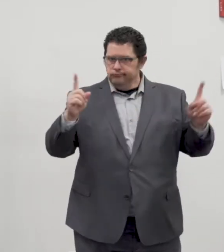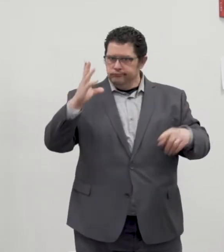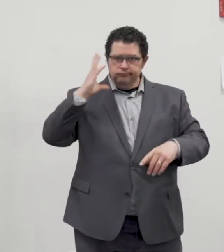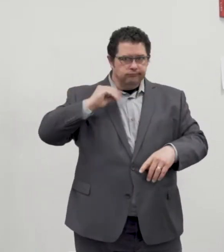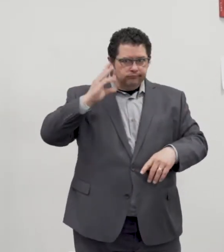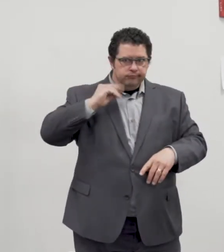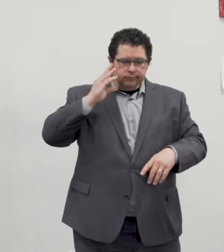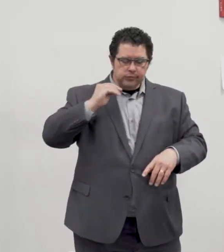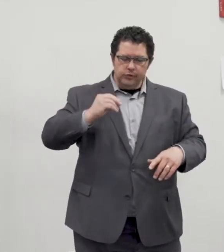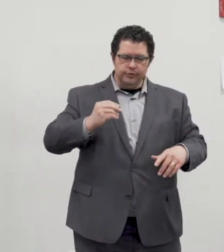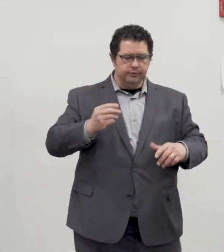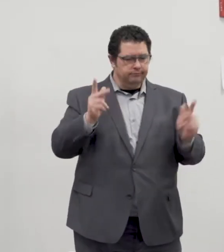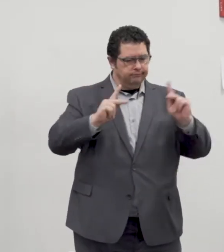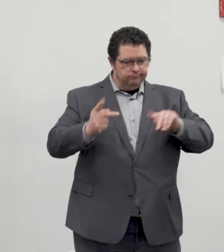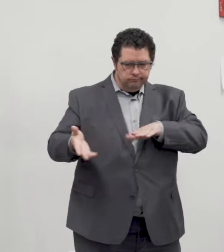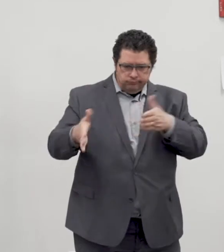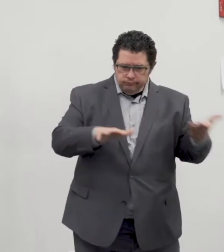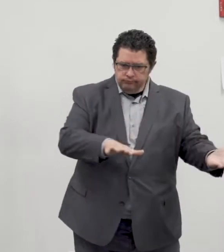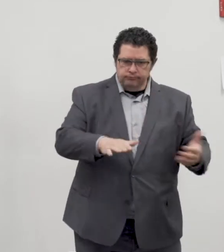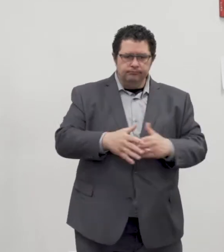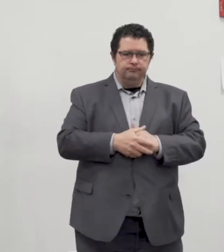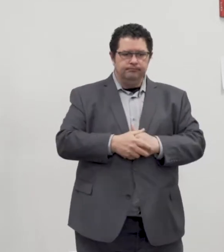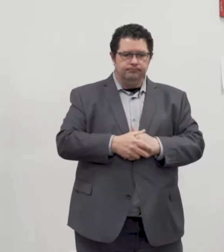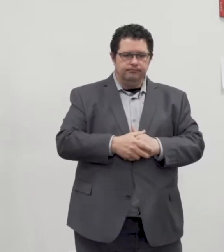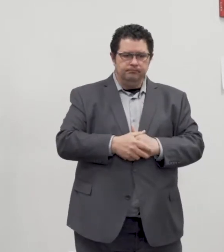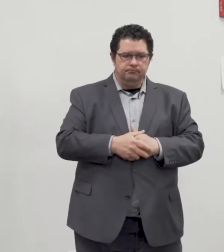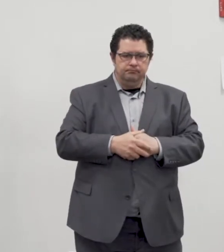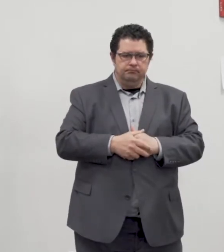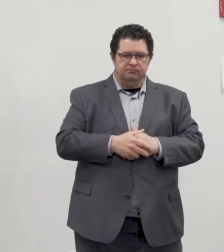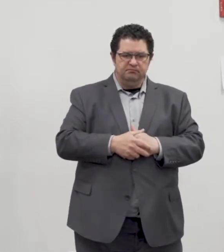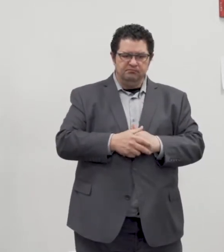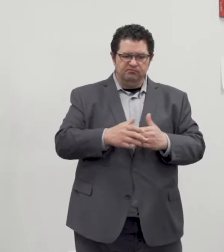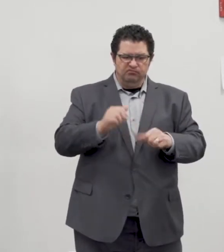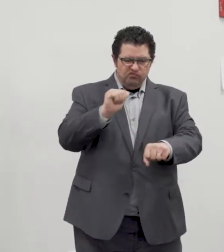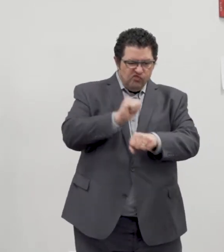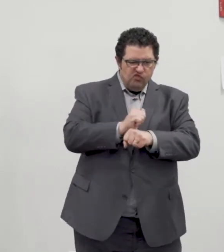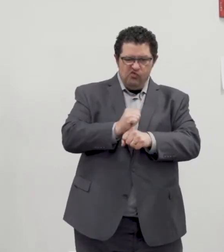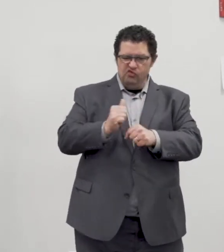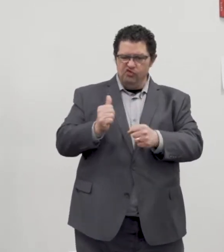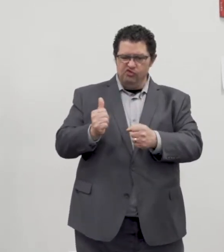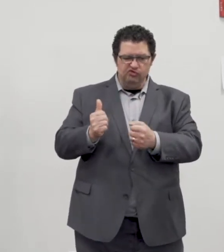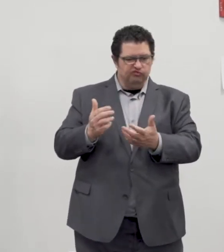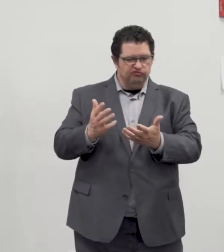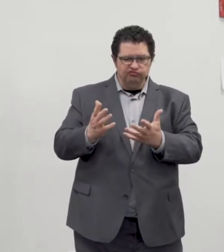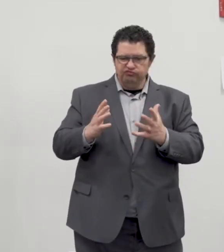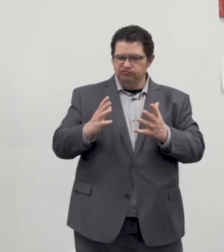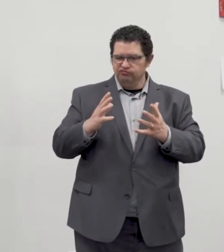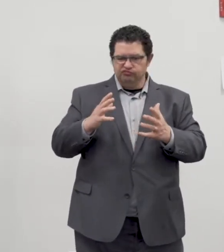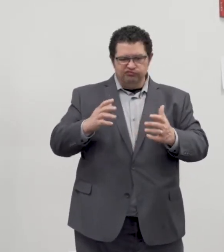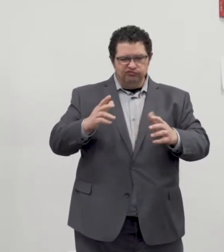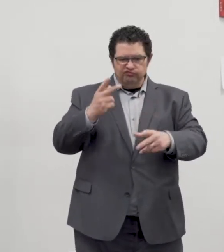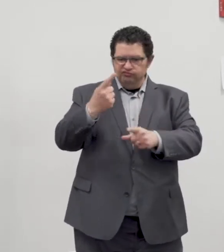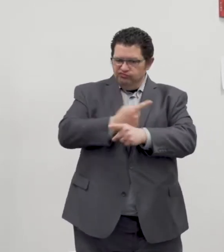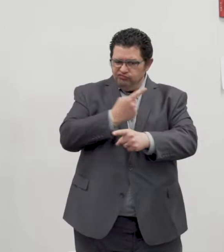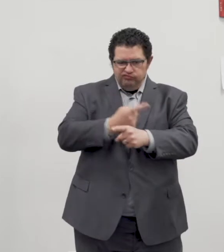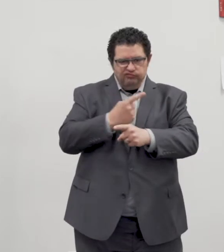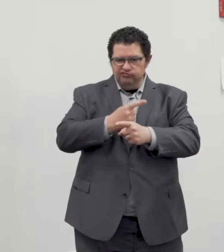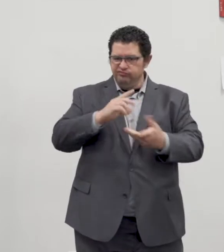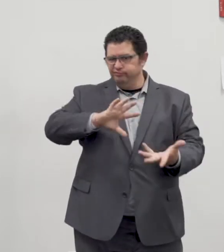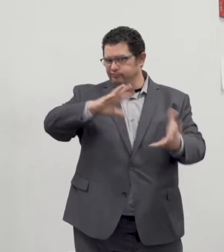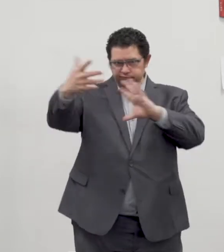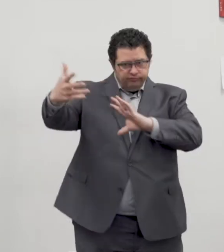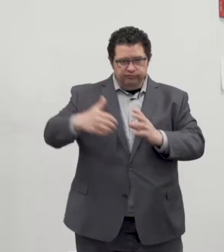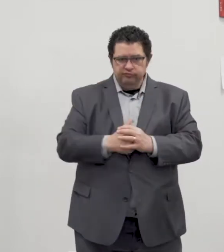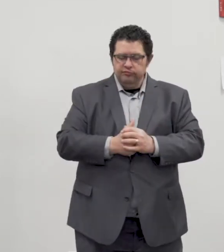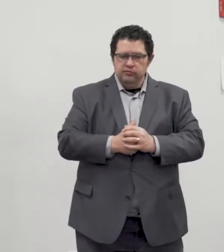been lost, livelihoods have been destroyed, and everybody wants to get back to normal. But we